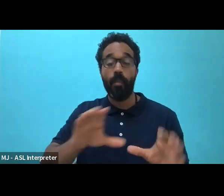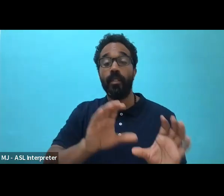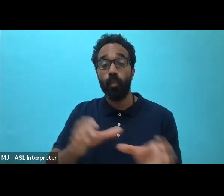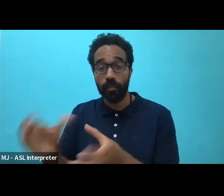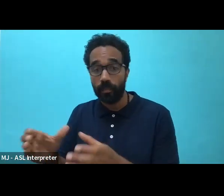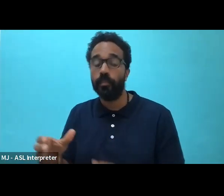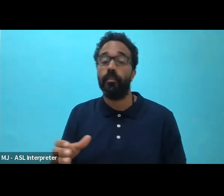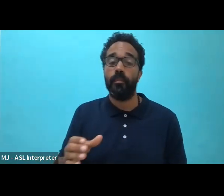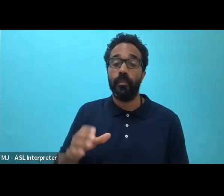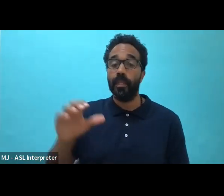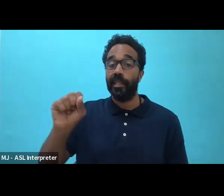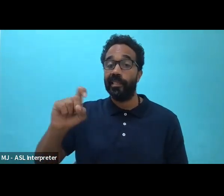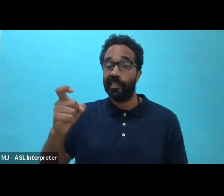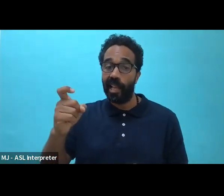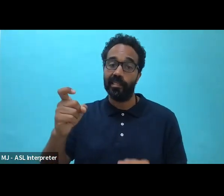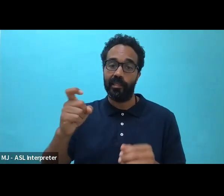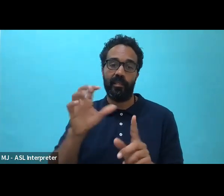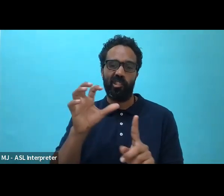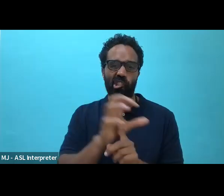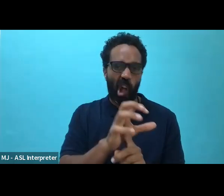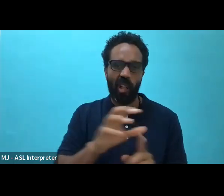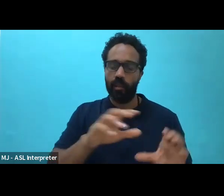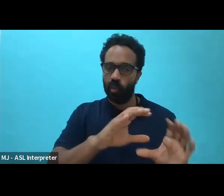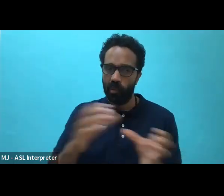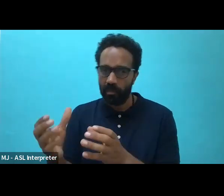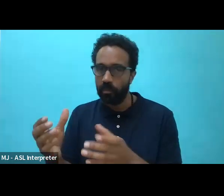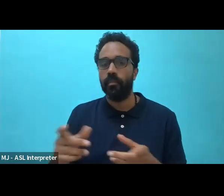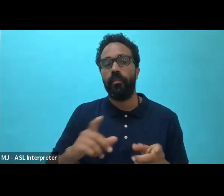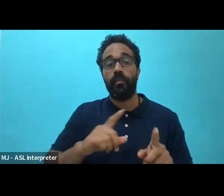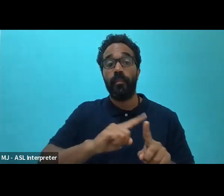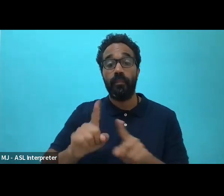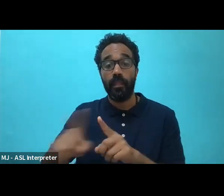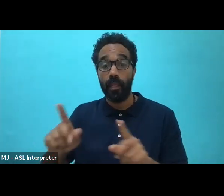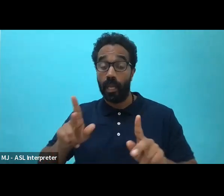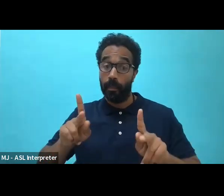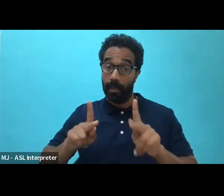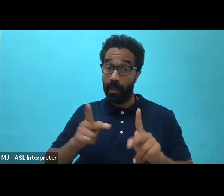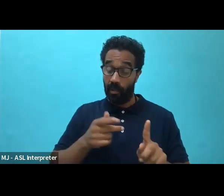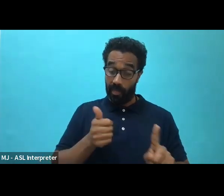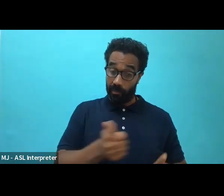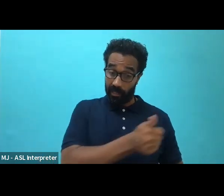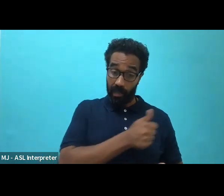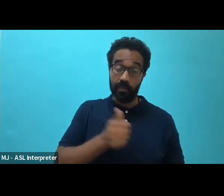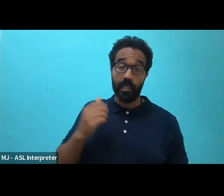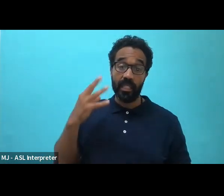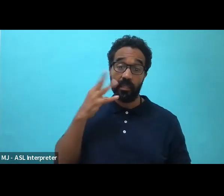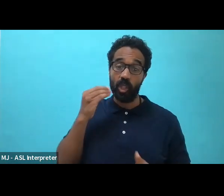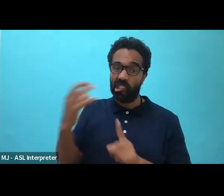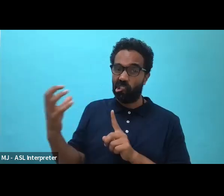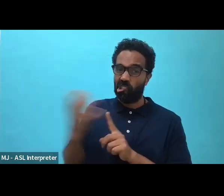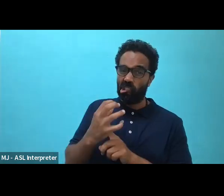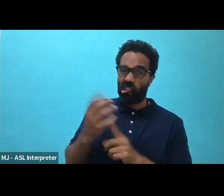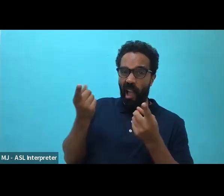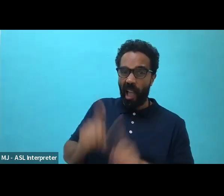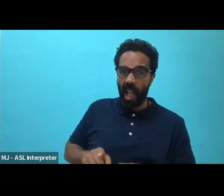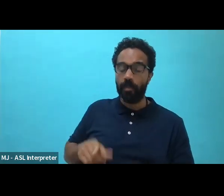assault groups that people themselves who had experienced a particular event in life or